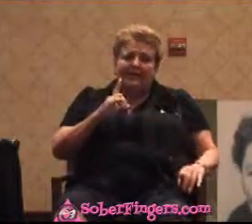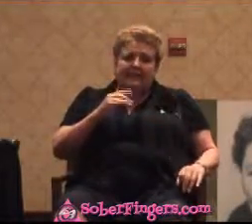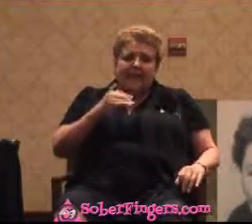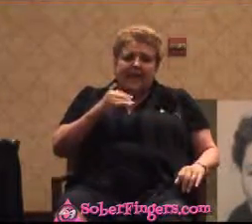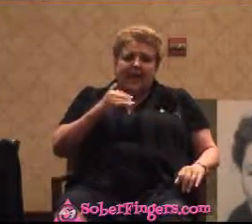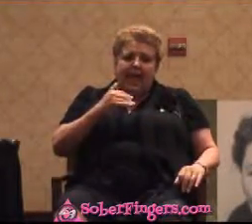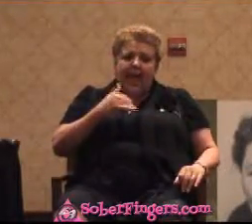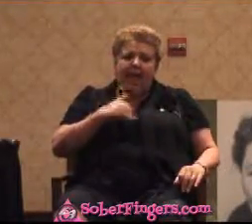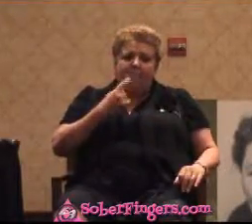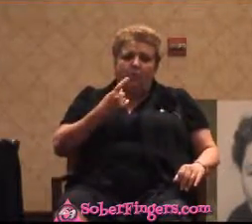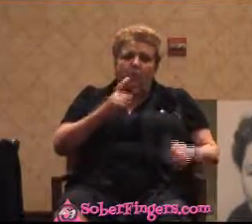prison.